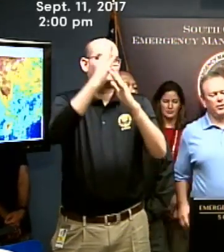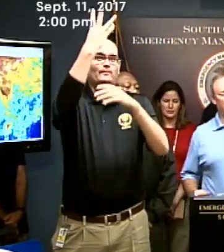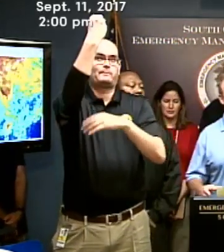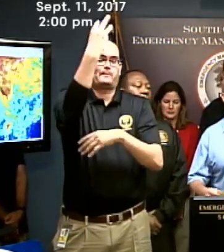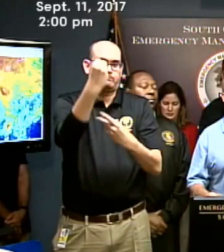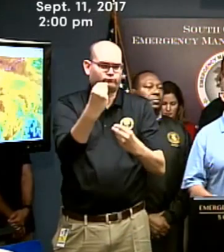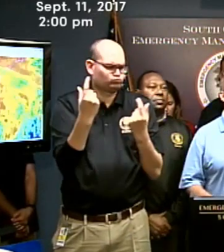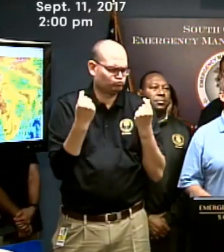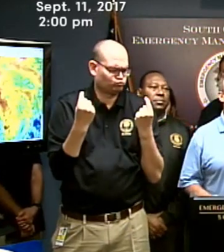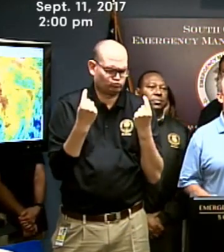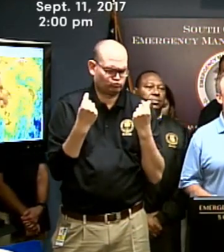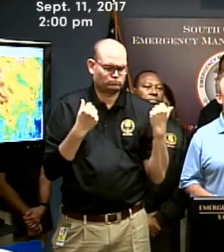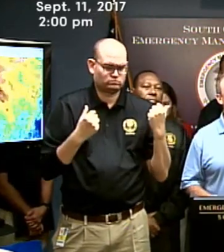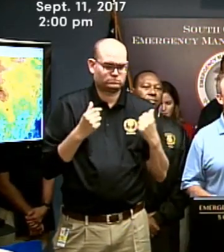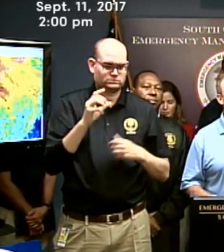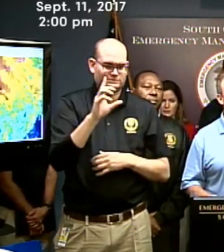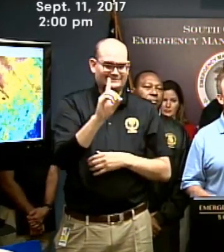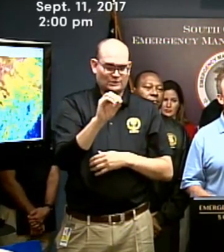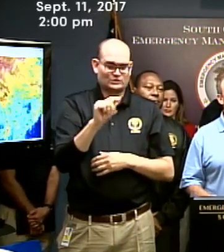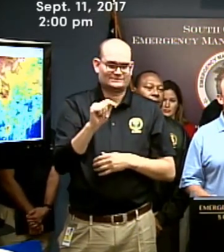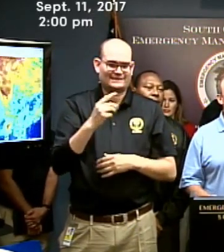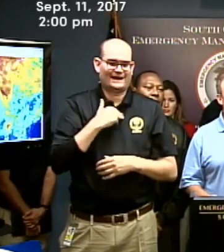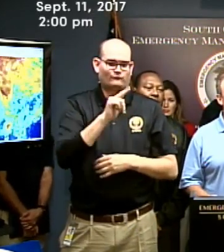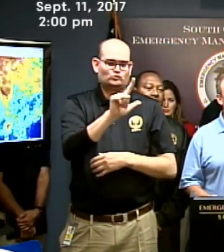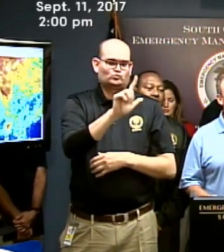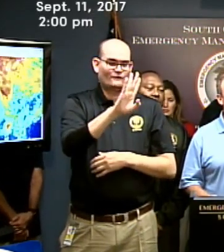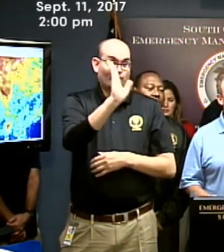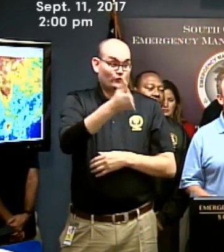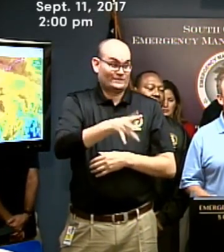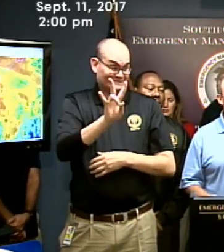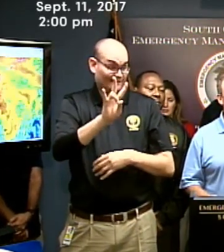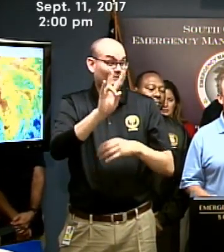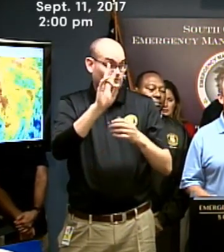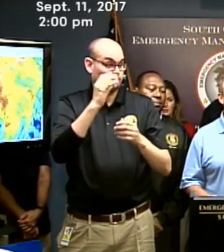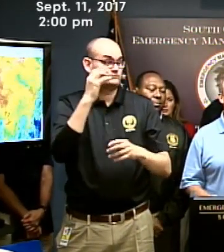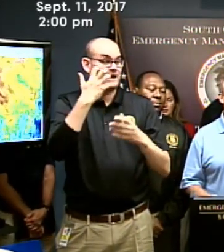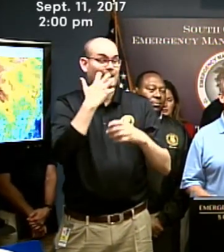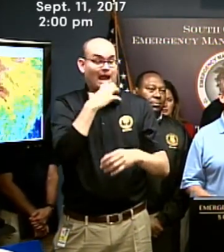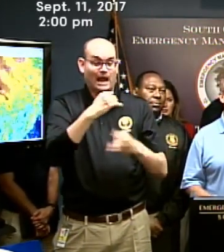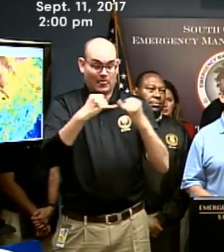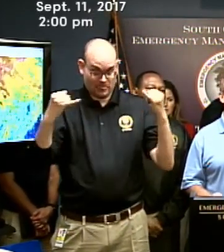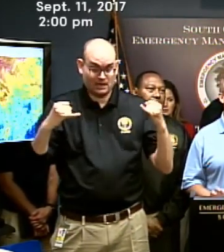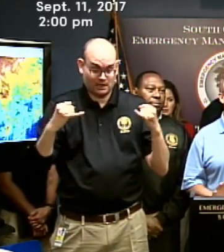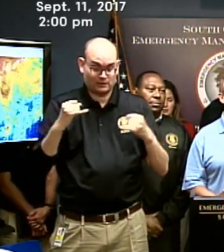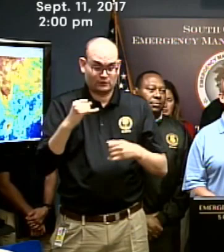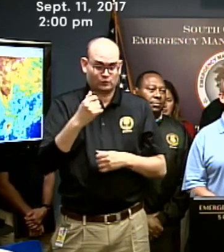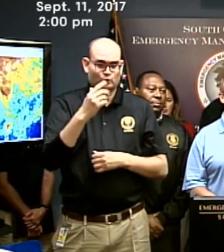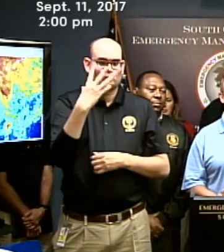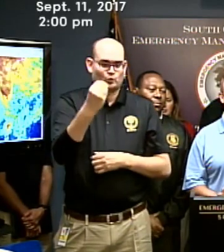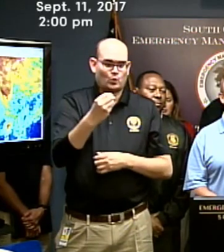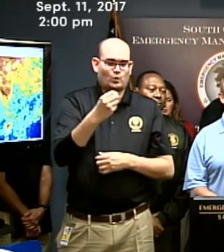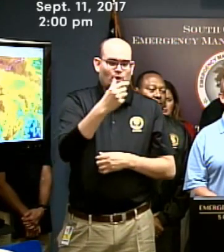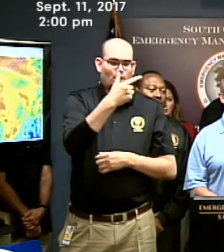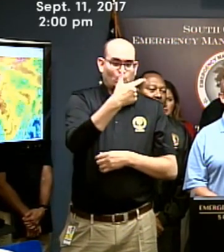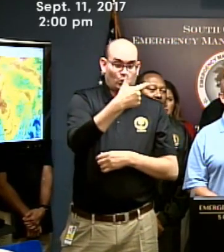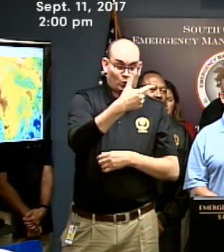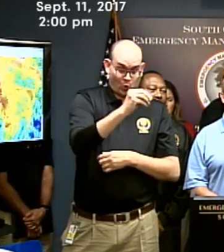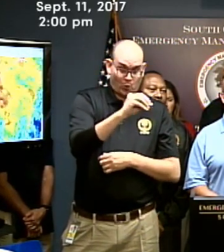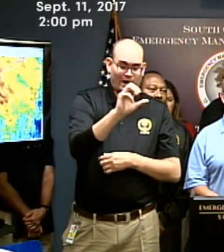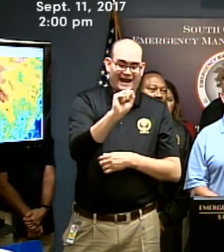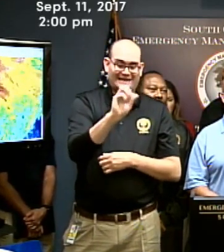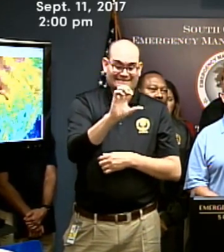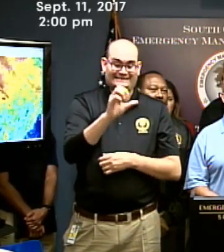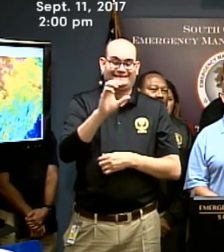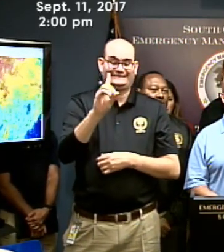Yes, sir. We have a 24-hour hotline. It's Go DOT, Go SCDOT. If you can make the phone call to there, we'll get our